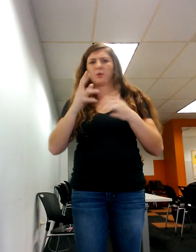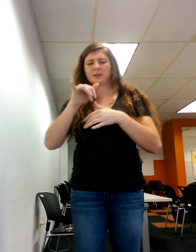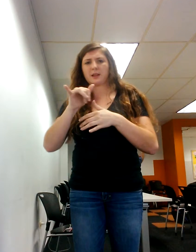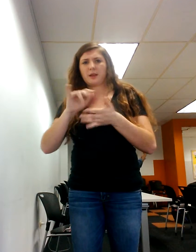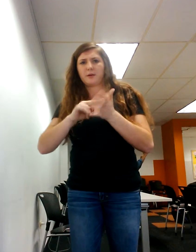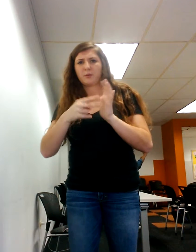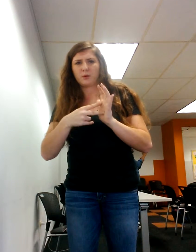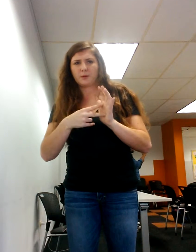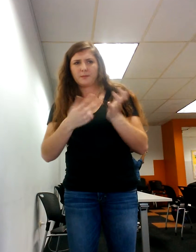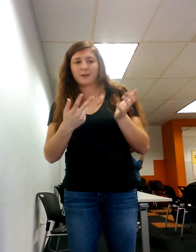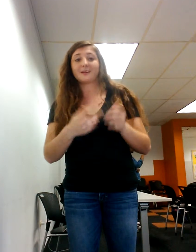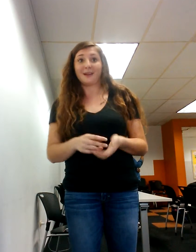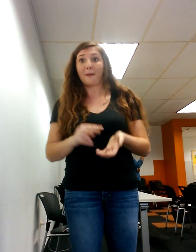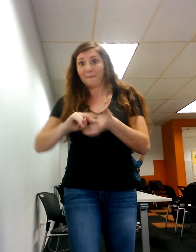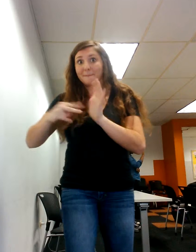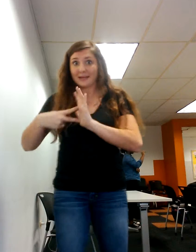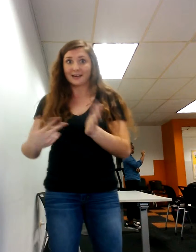Meaning. What's syntax?